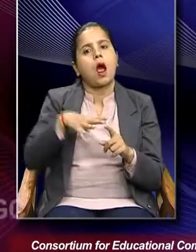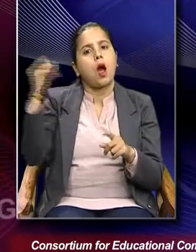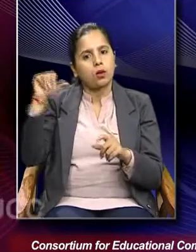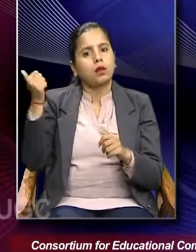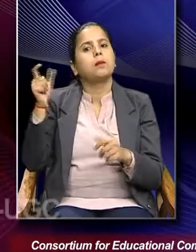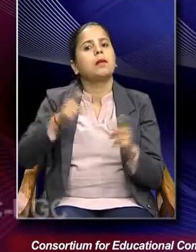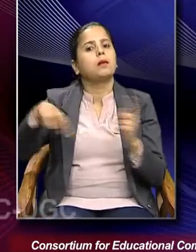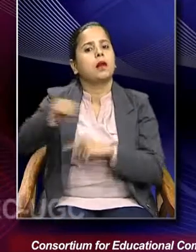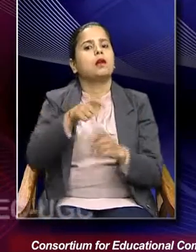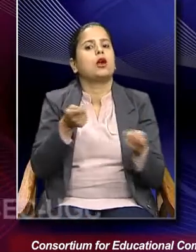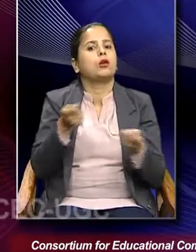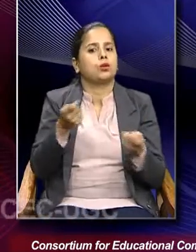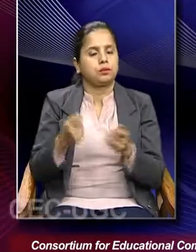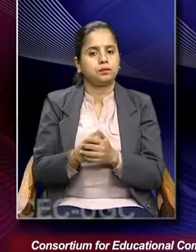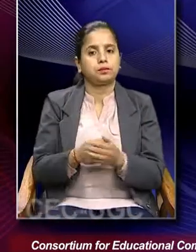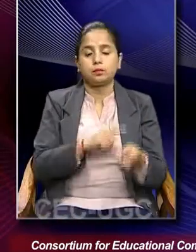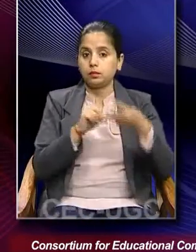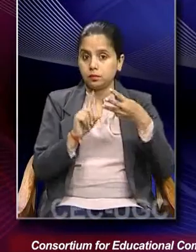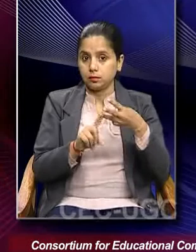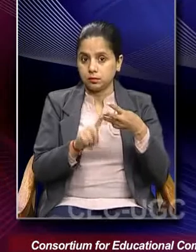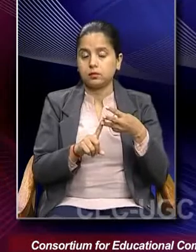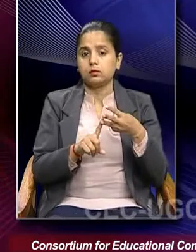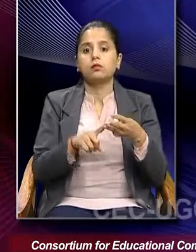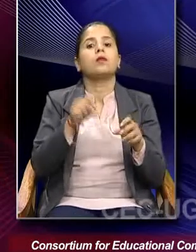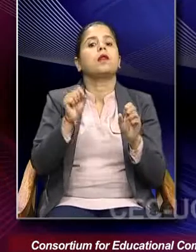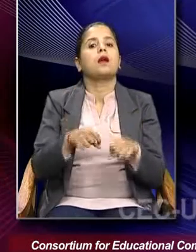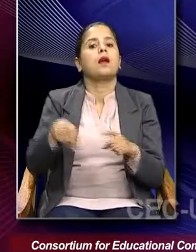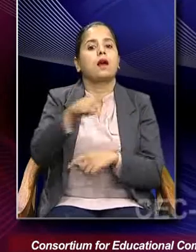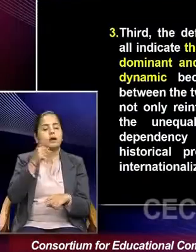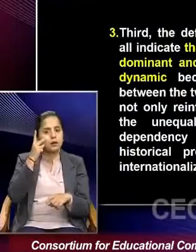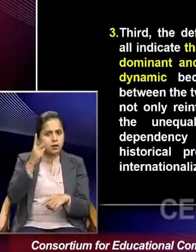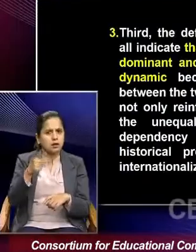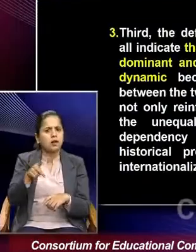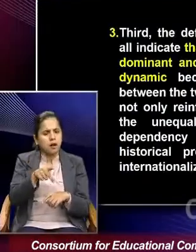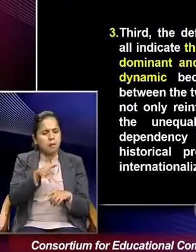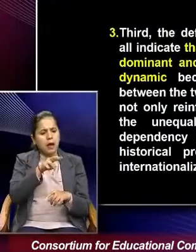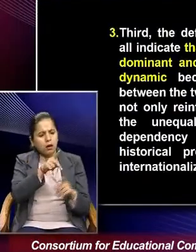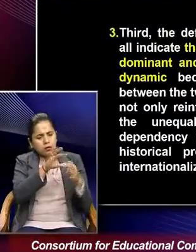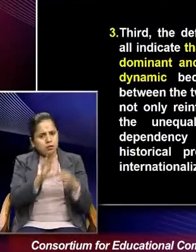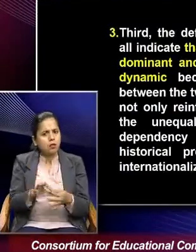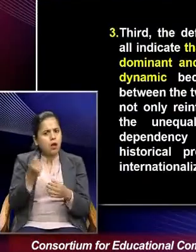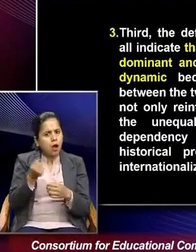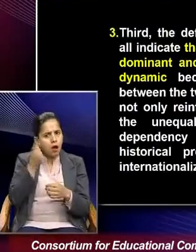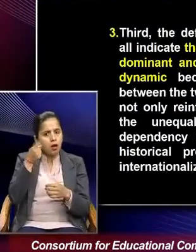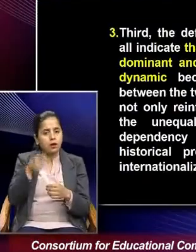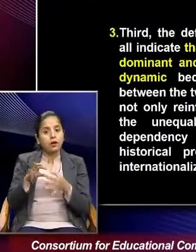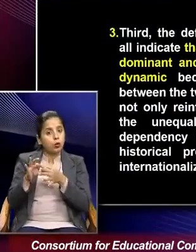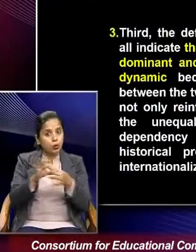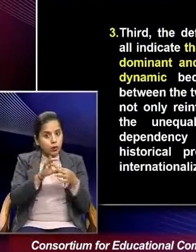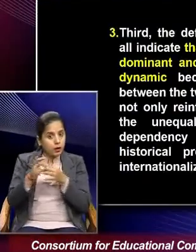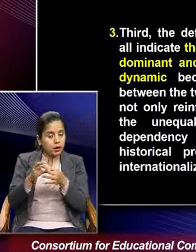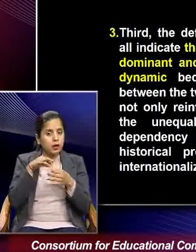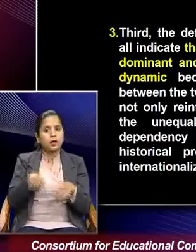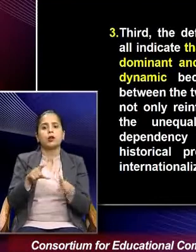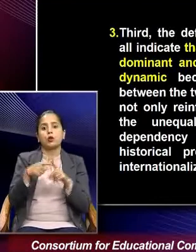forces. The third thing that can be drawn from those definitions is that the relations between dominant